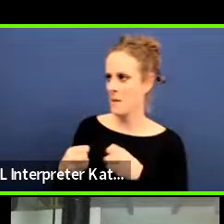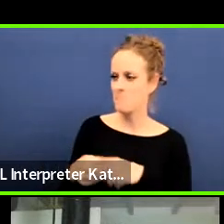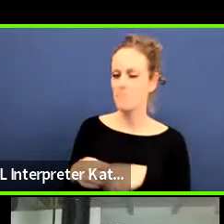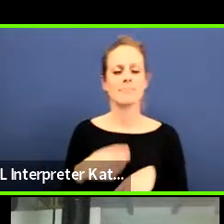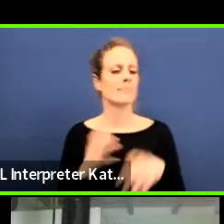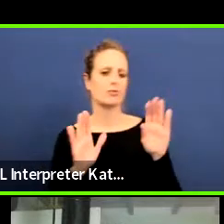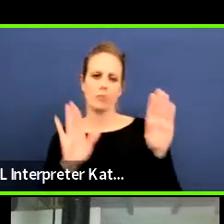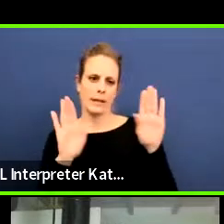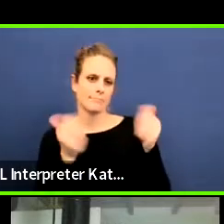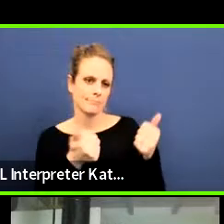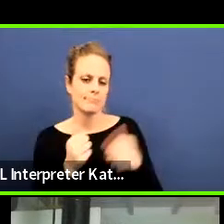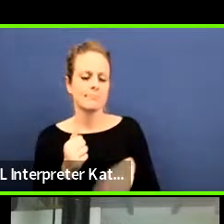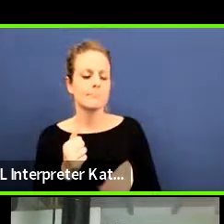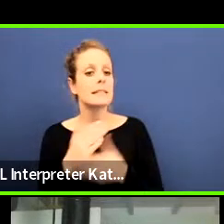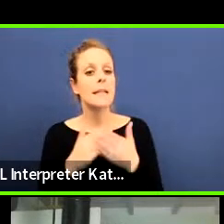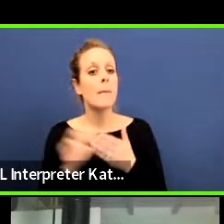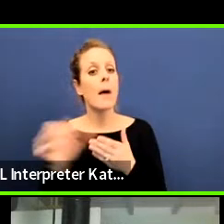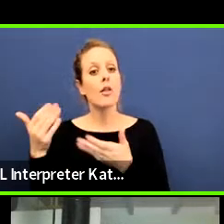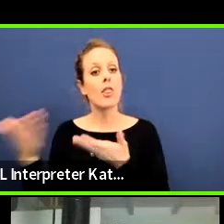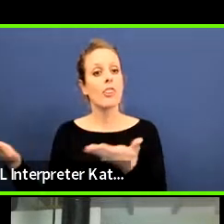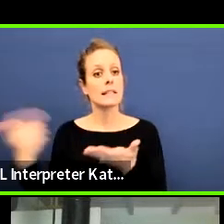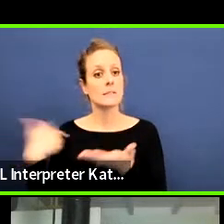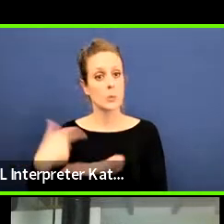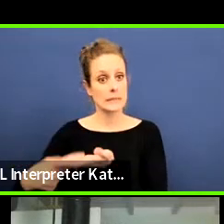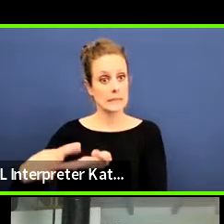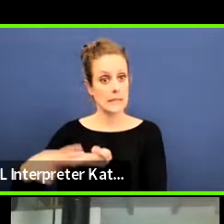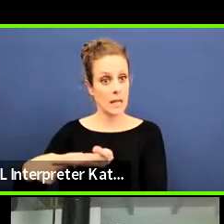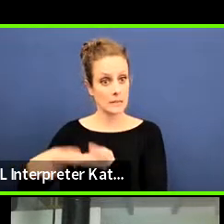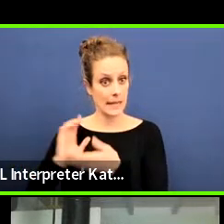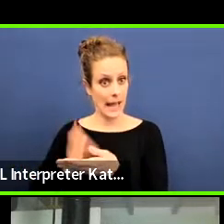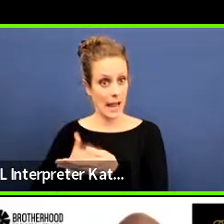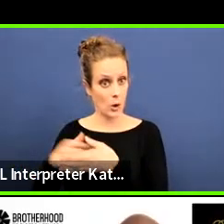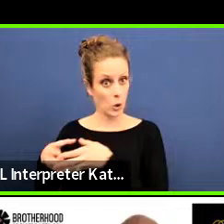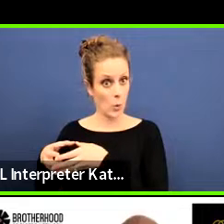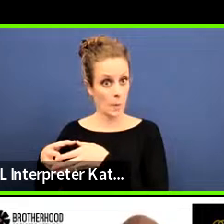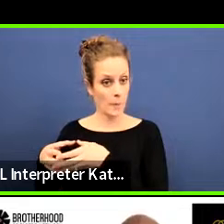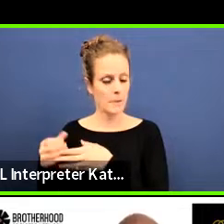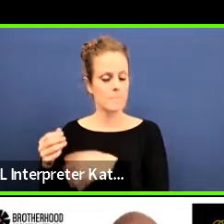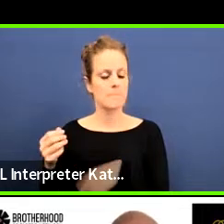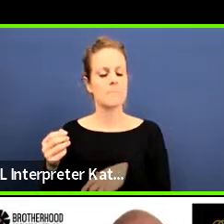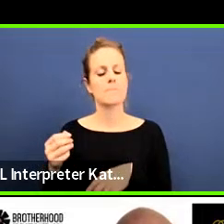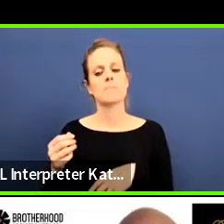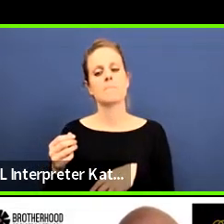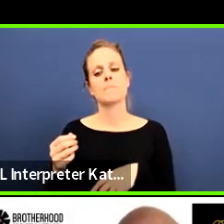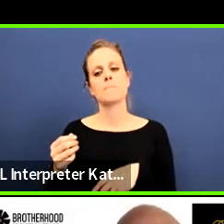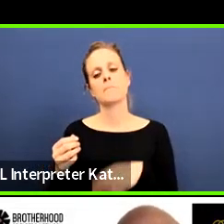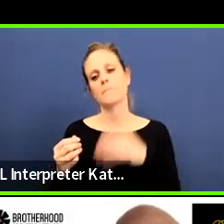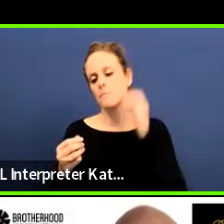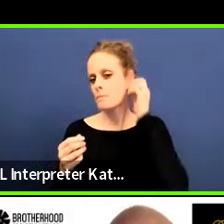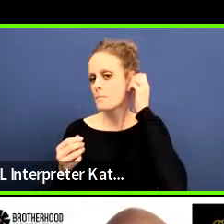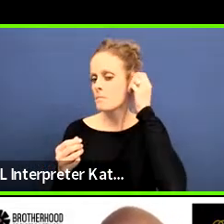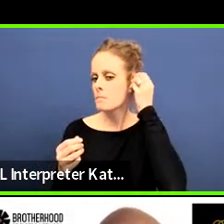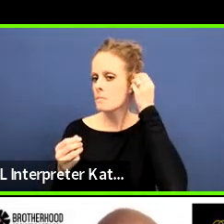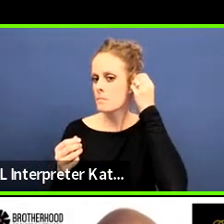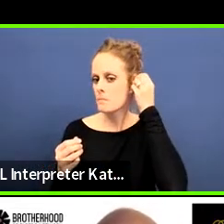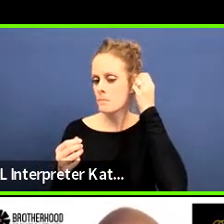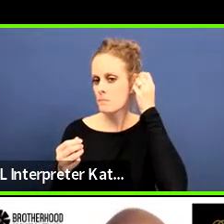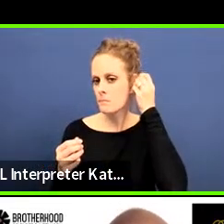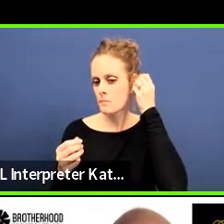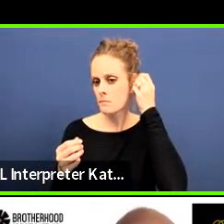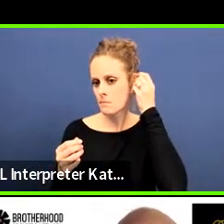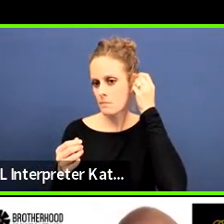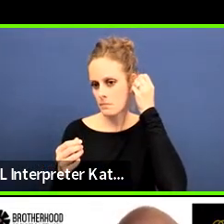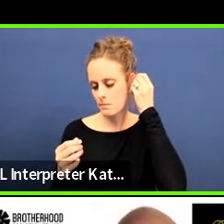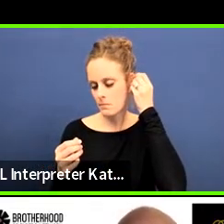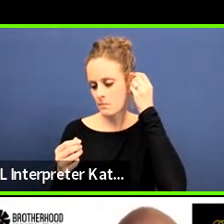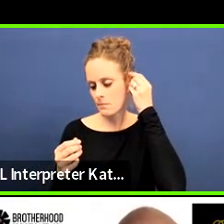think some of the other things that we discussed a little bit that were some of the, I think, things that